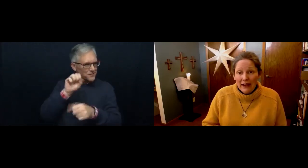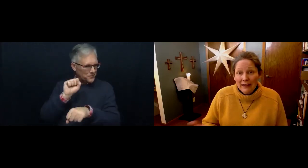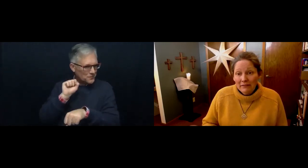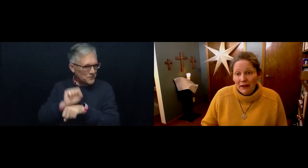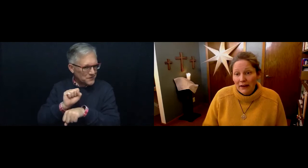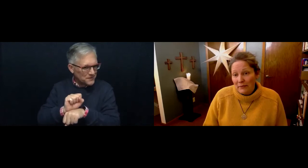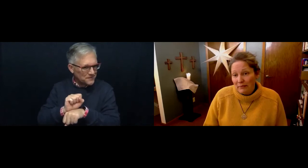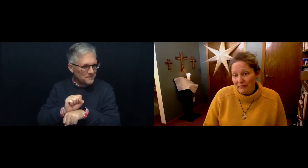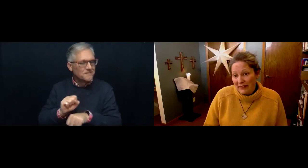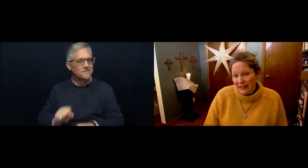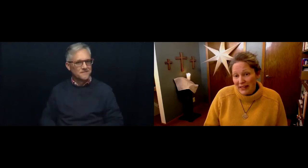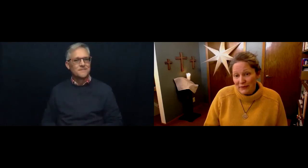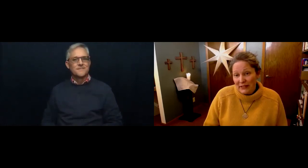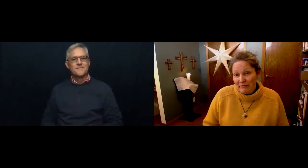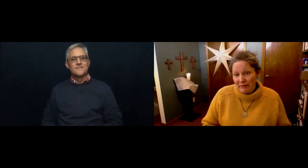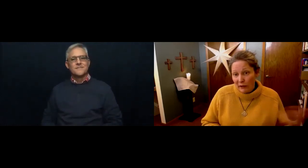And